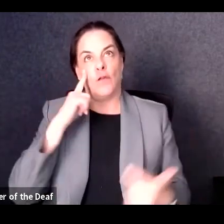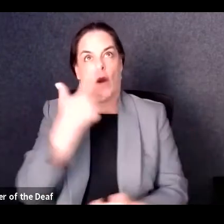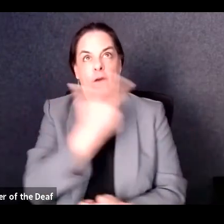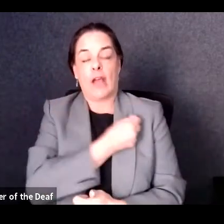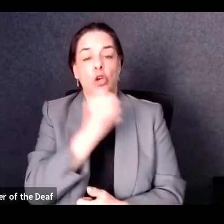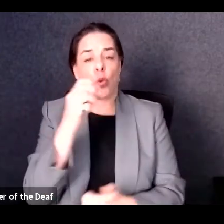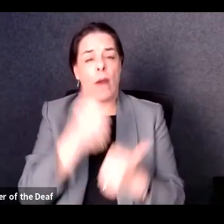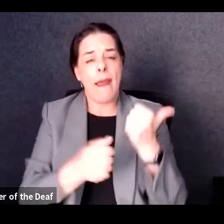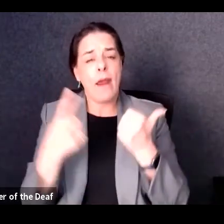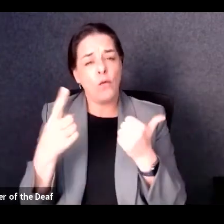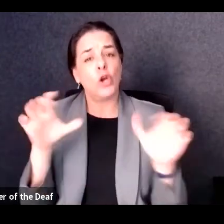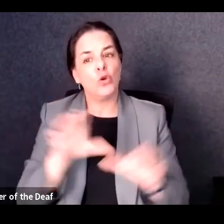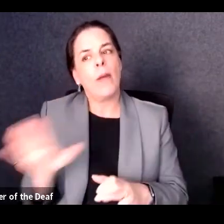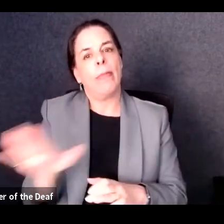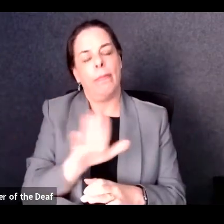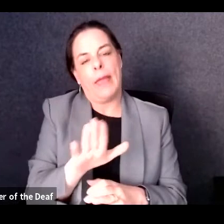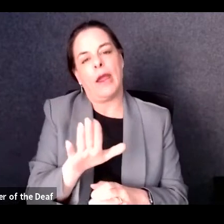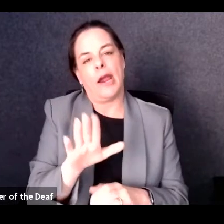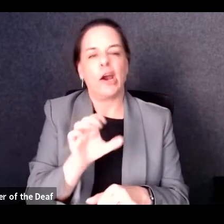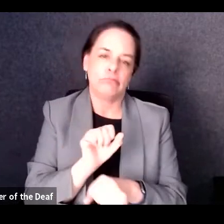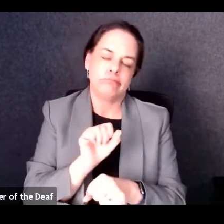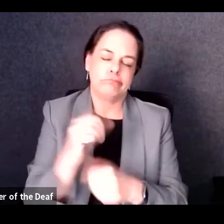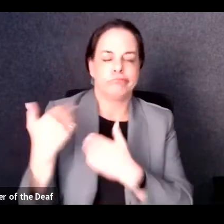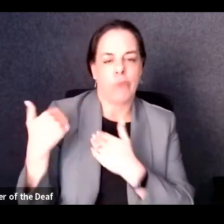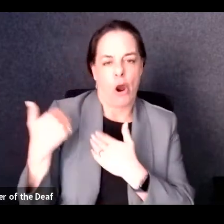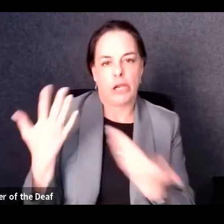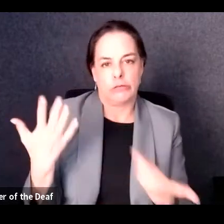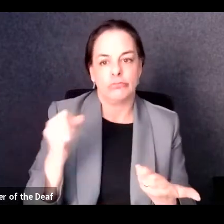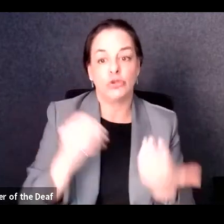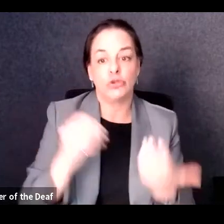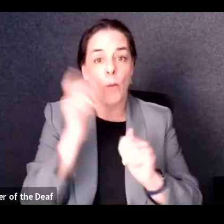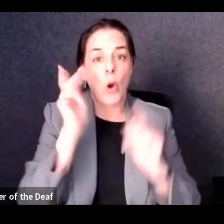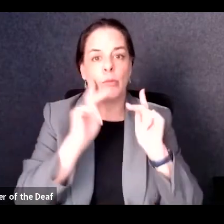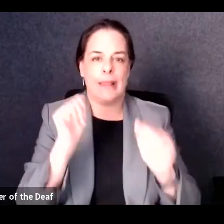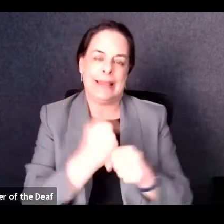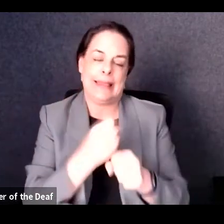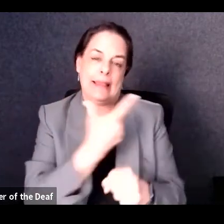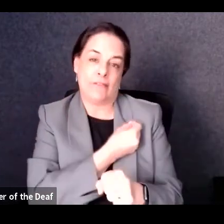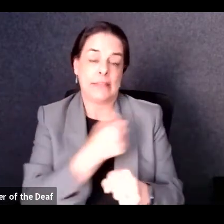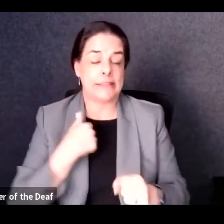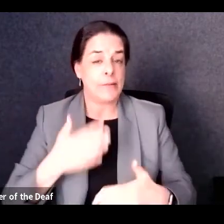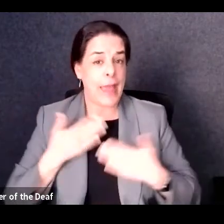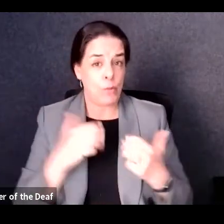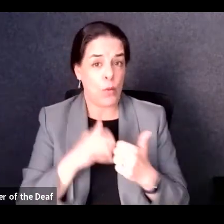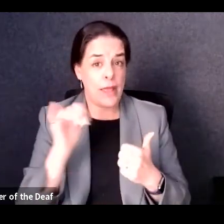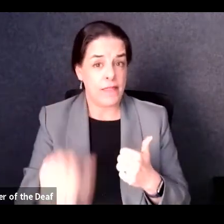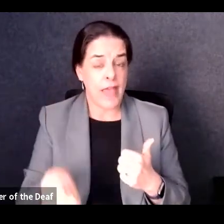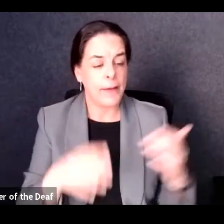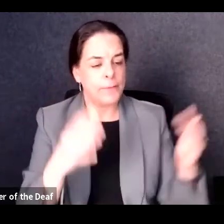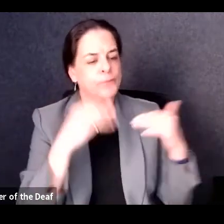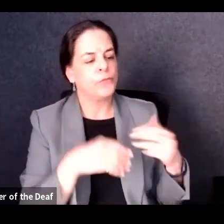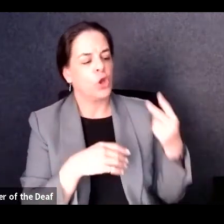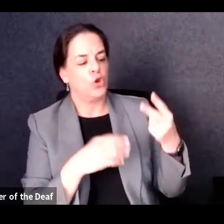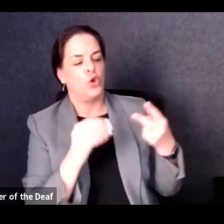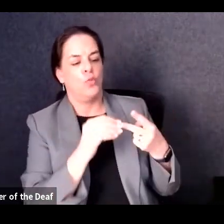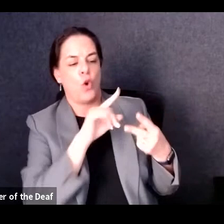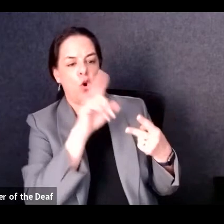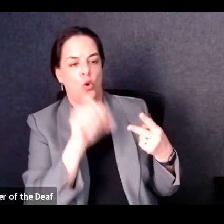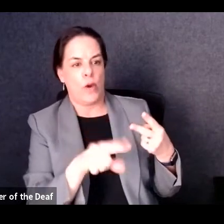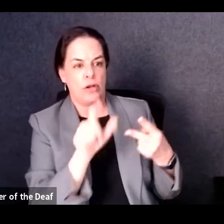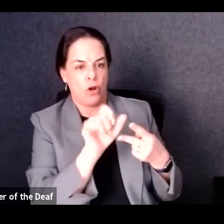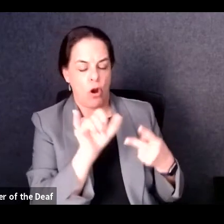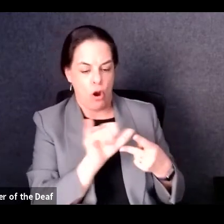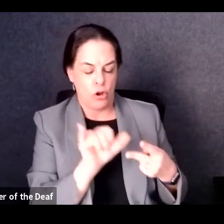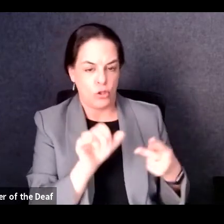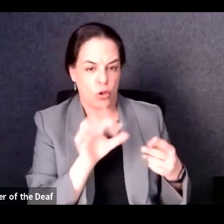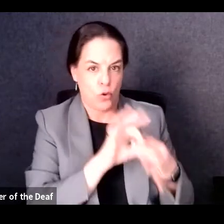part so that folks at most at risk can get vaccinated. And I'm pleased with that. Austin had 2 follow-up questions as well